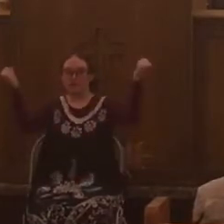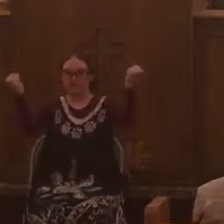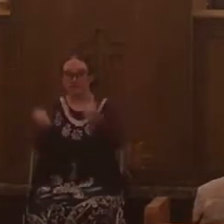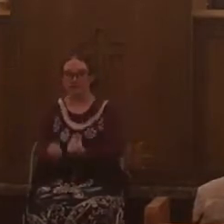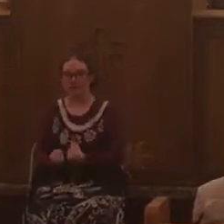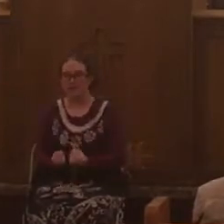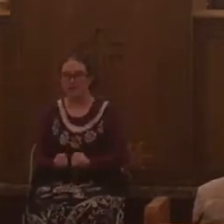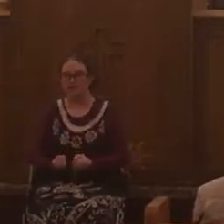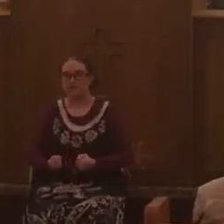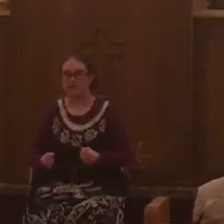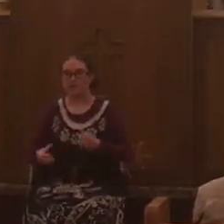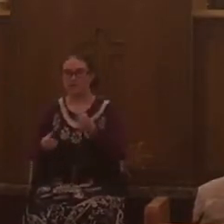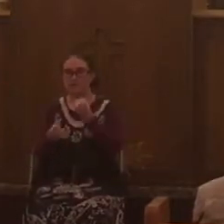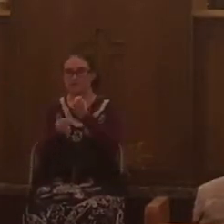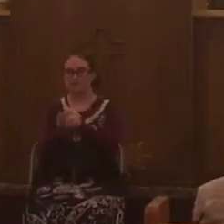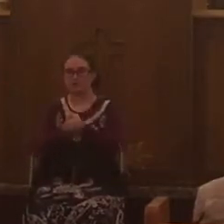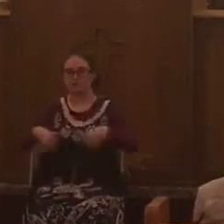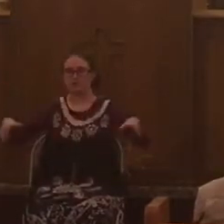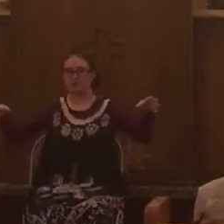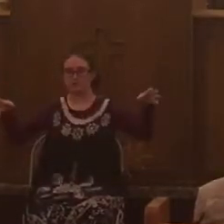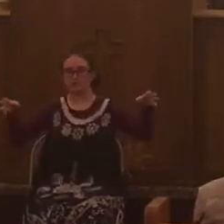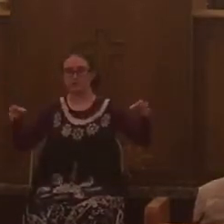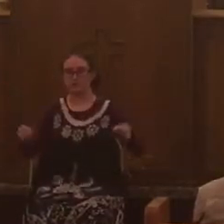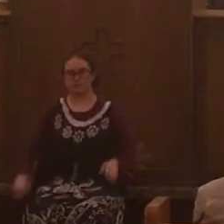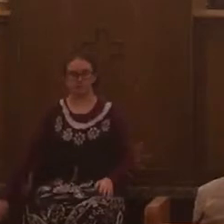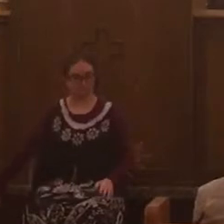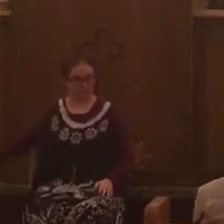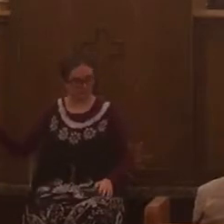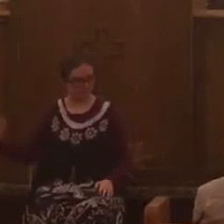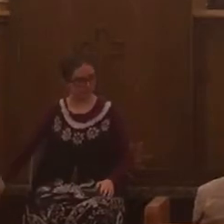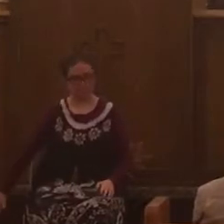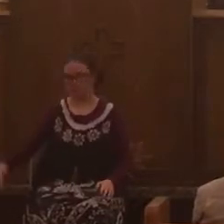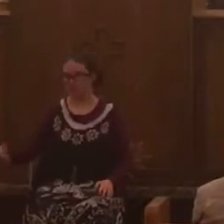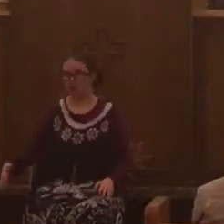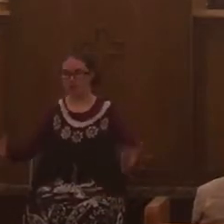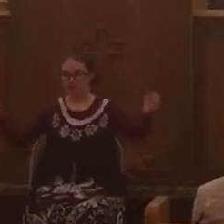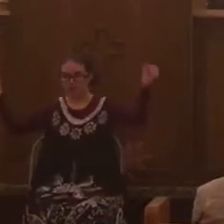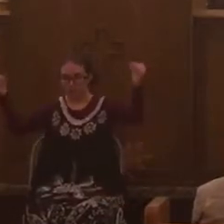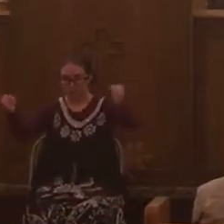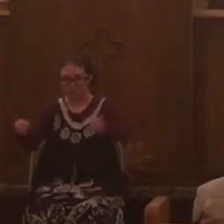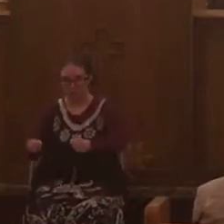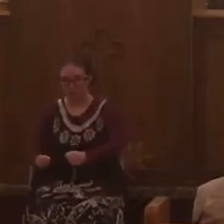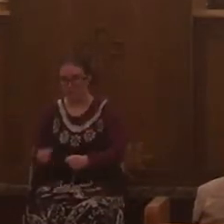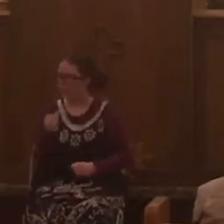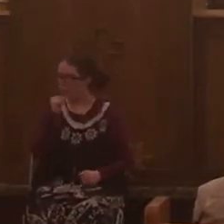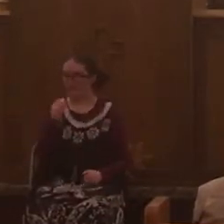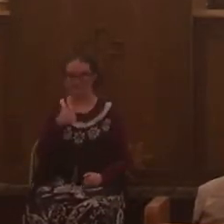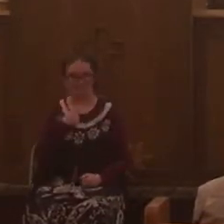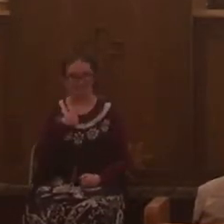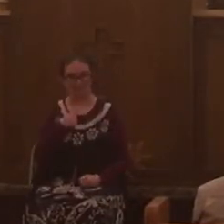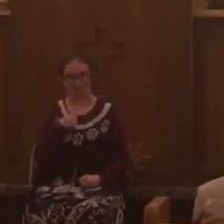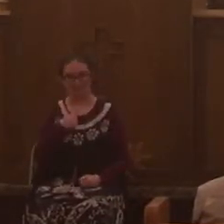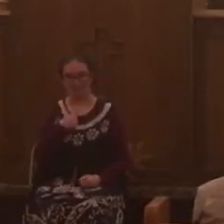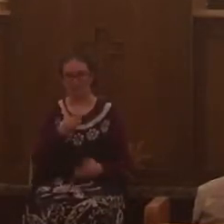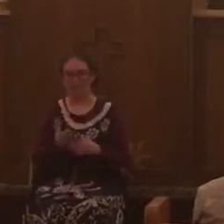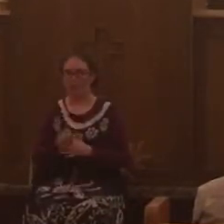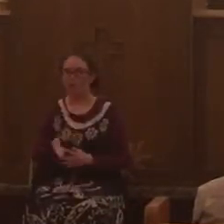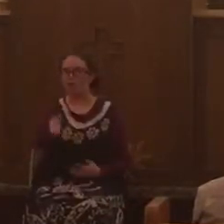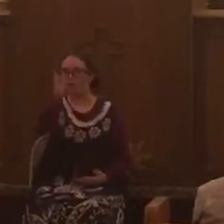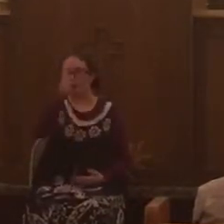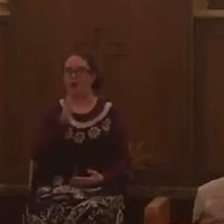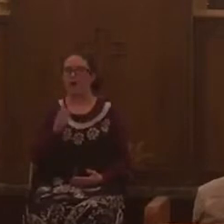flesh, we do not war after the flesh. For the weapons of our warfare are not carnal, but mighty